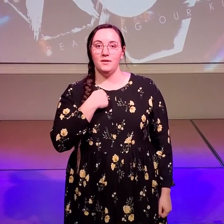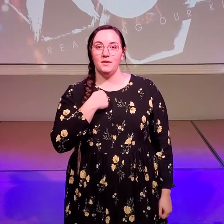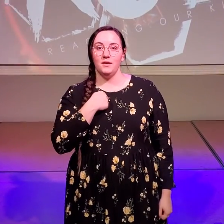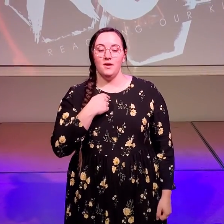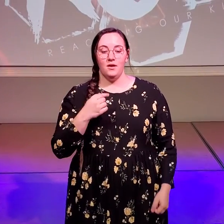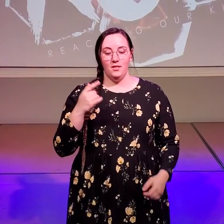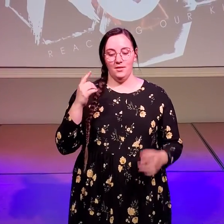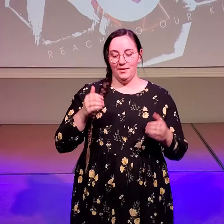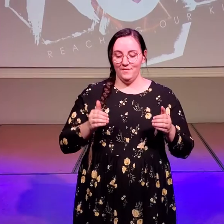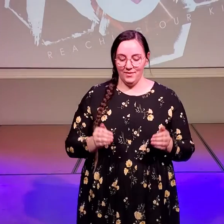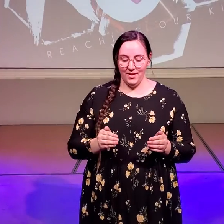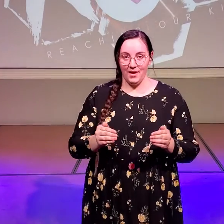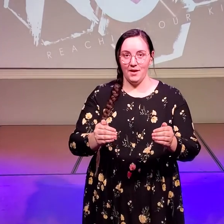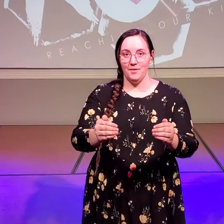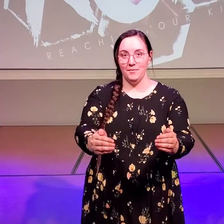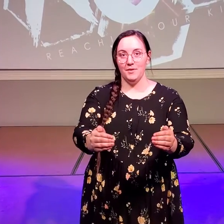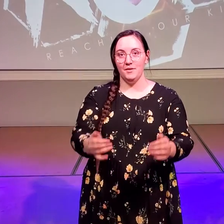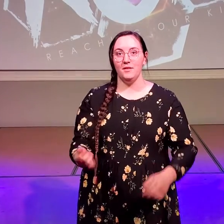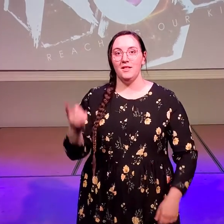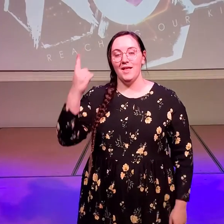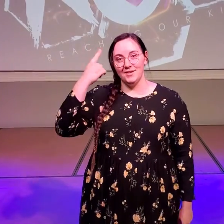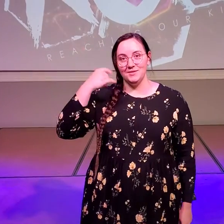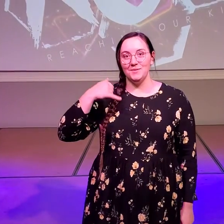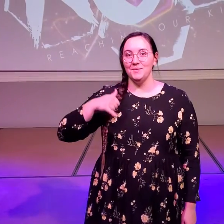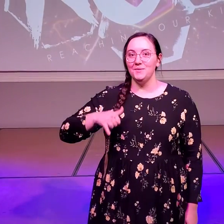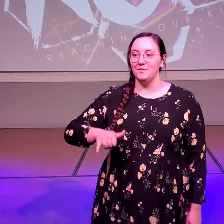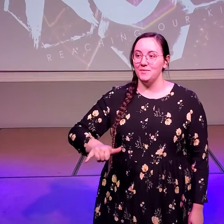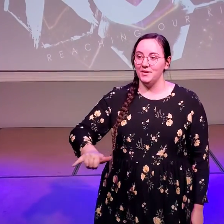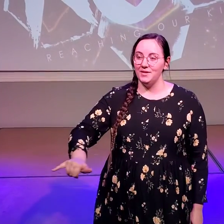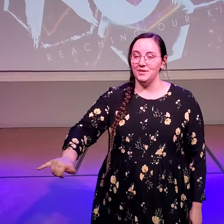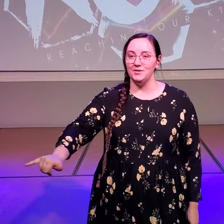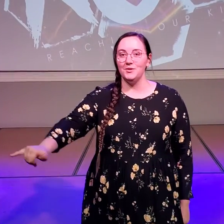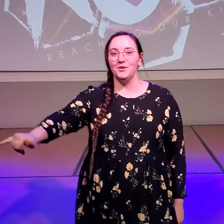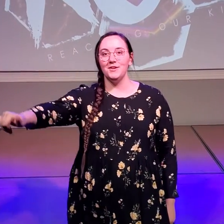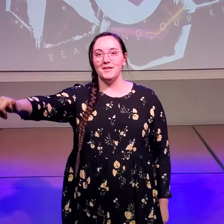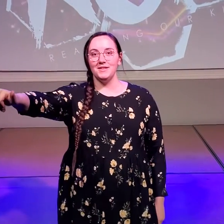A gift that will last through eternity